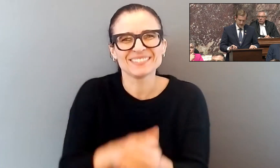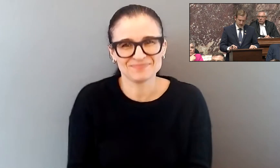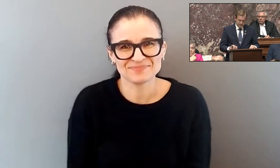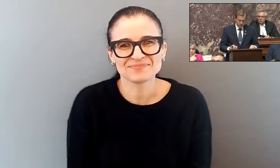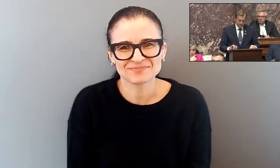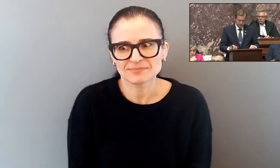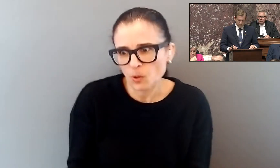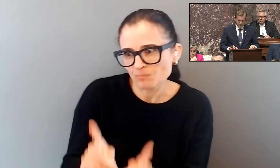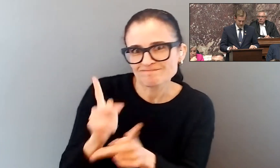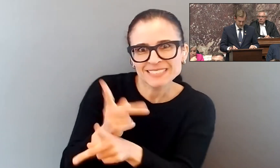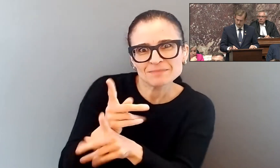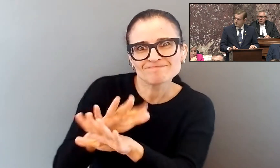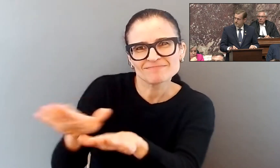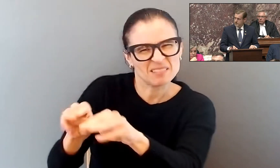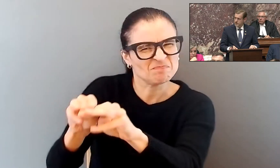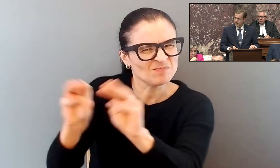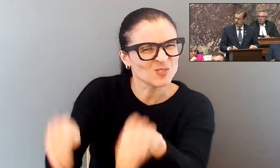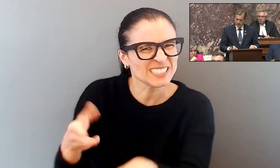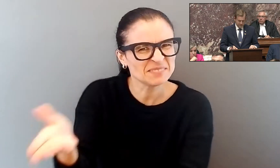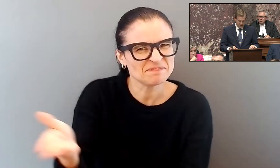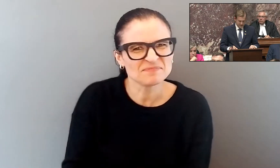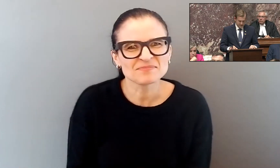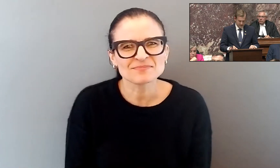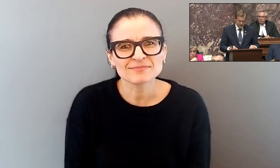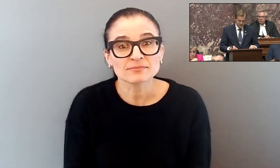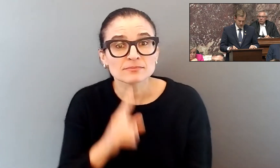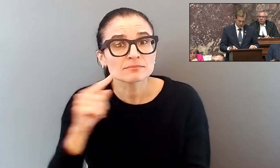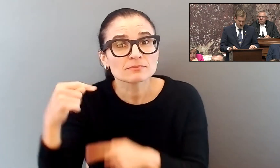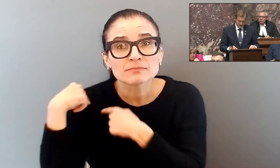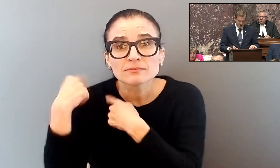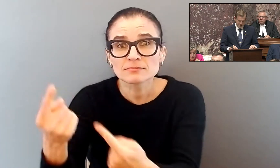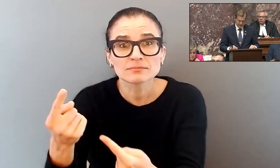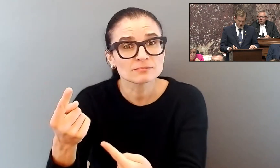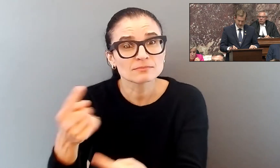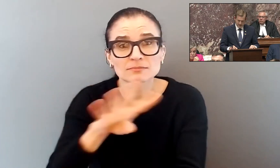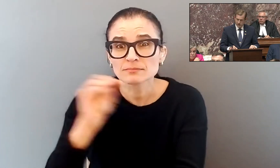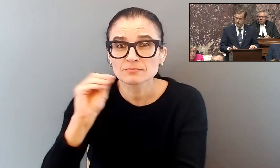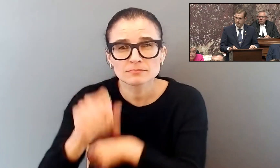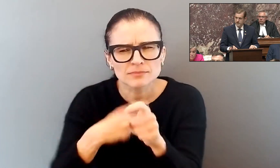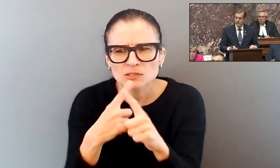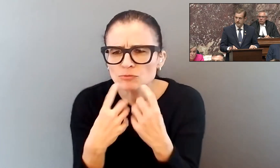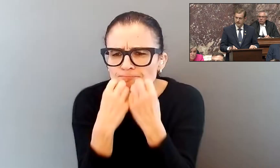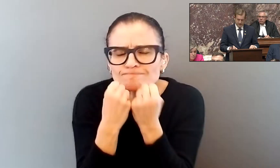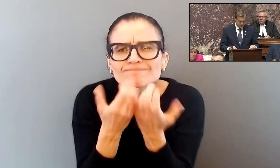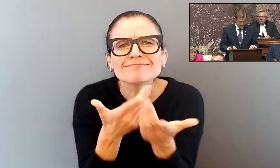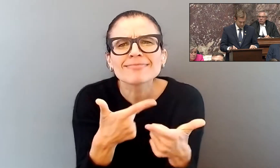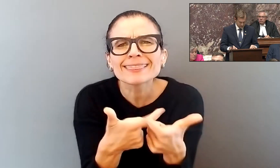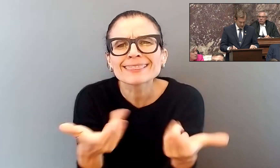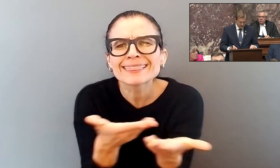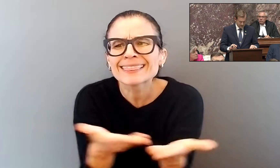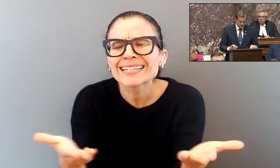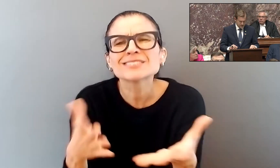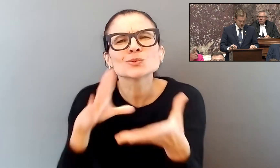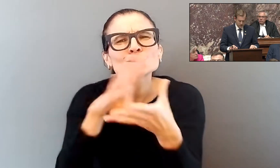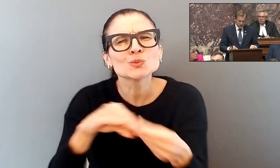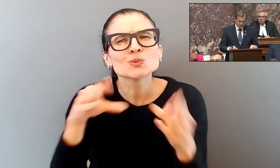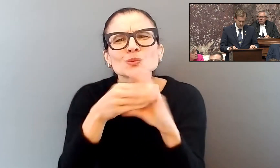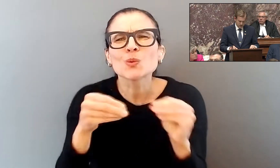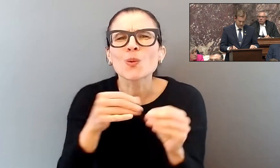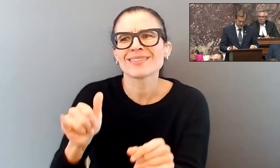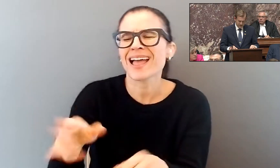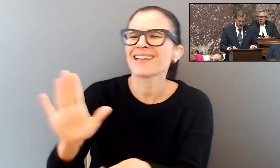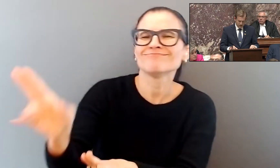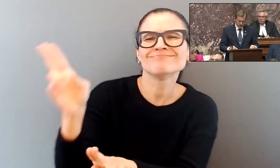legacy alive for over 40 years, preserving artifacts and stories that tell the tale of our frontier beginnings. Visitors from